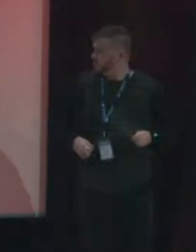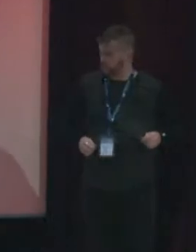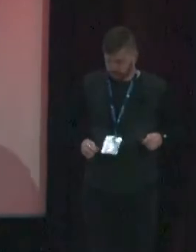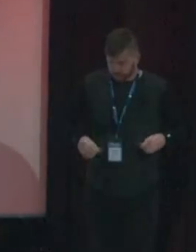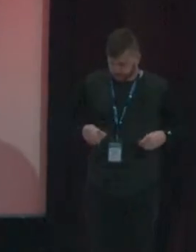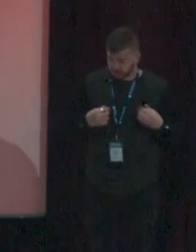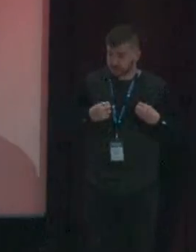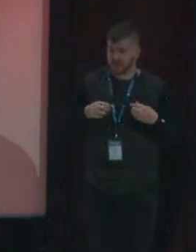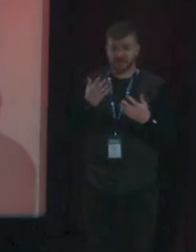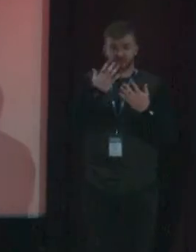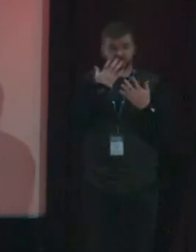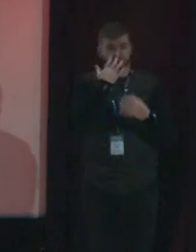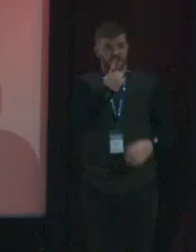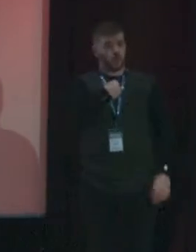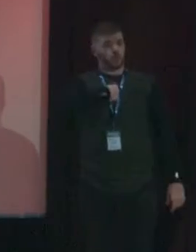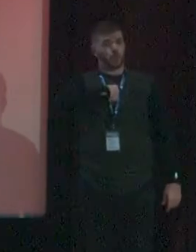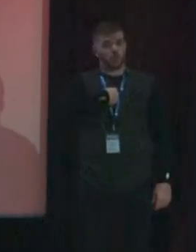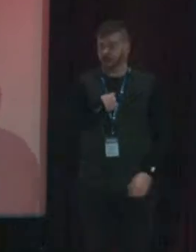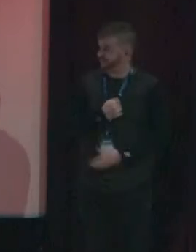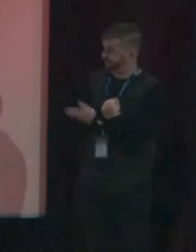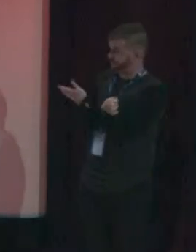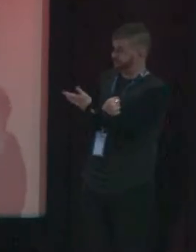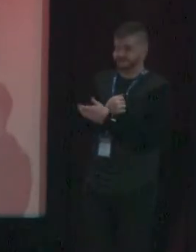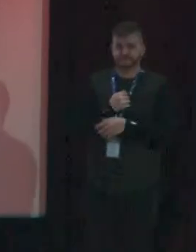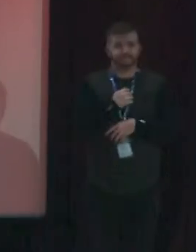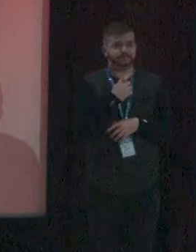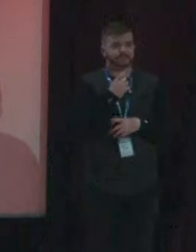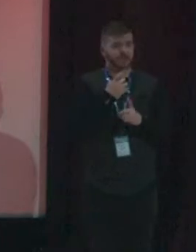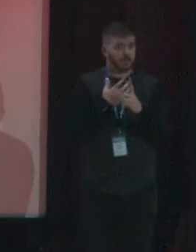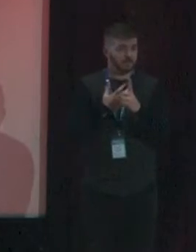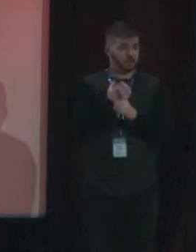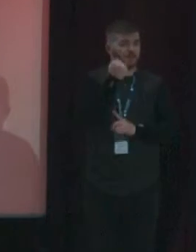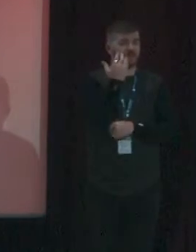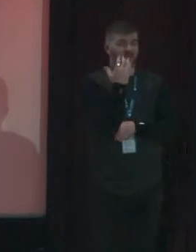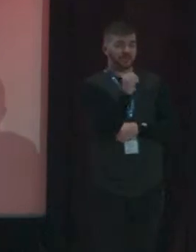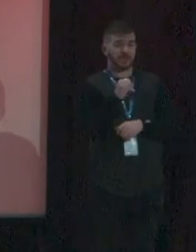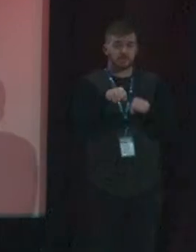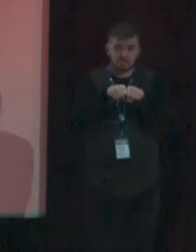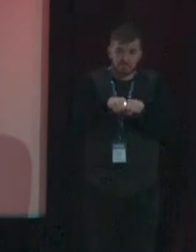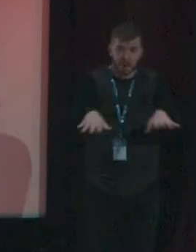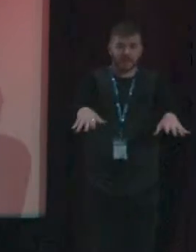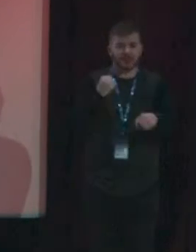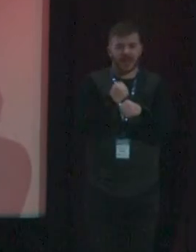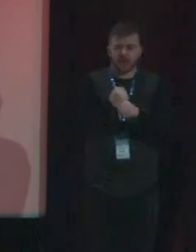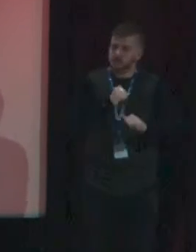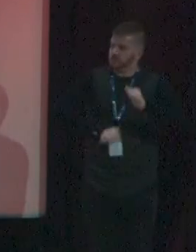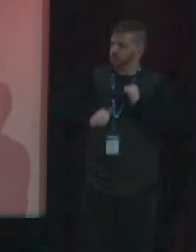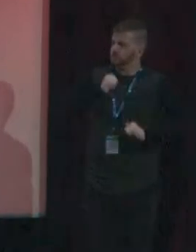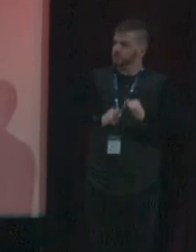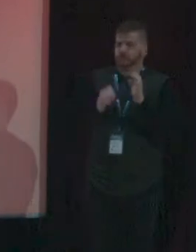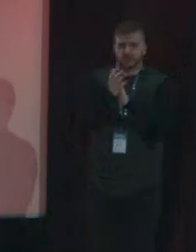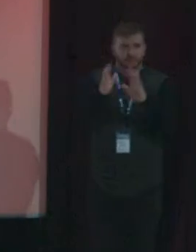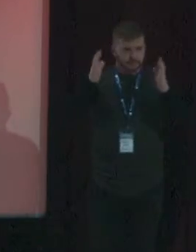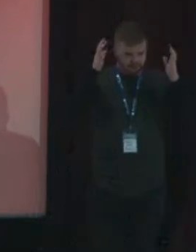Right, in case you don't know who I am, Alistair did give me a nice introduction. I hit 50 published games this year, which I'm very smug about. Thank